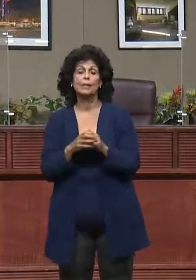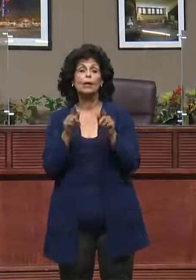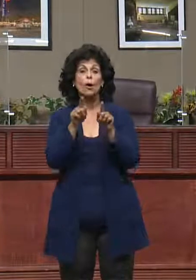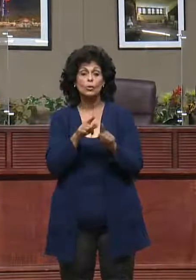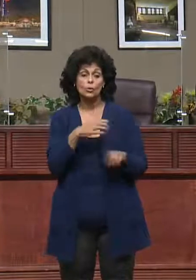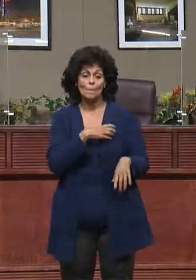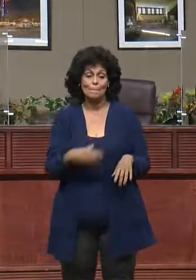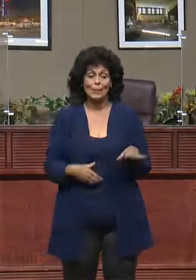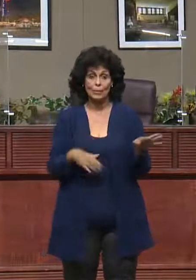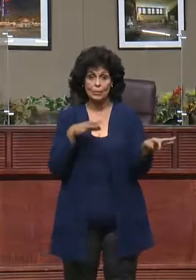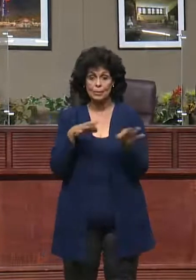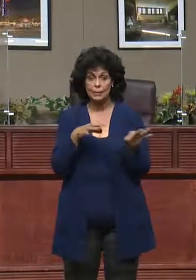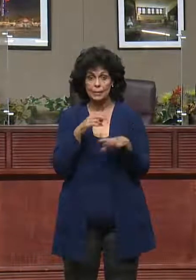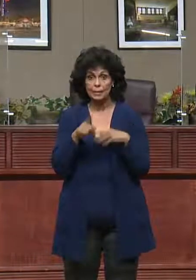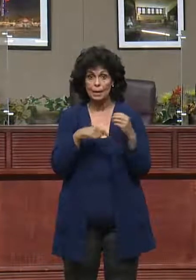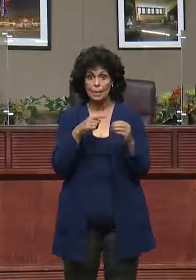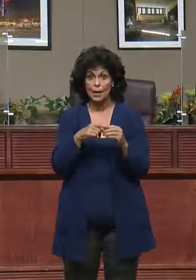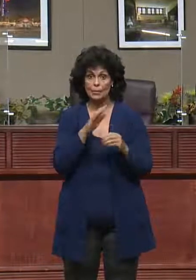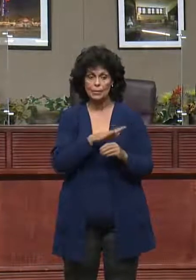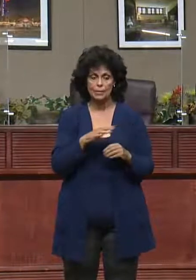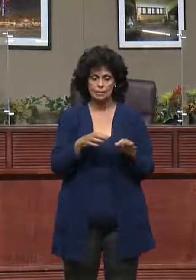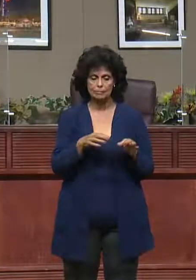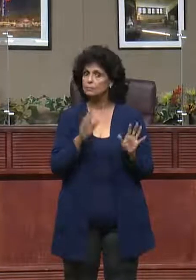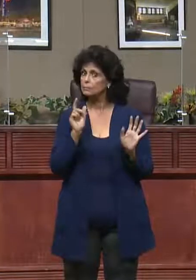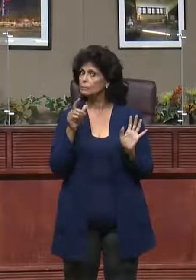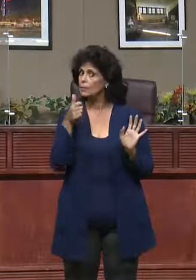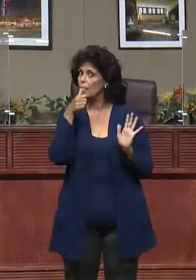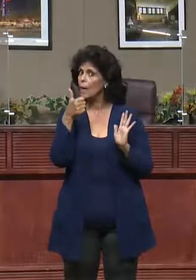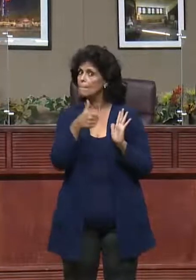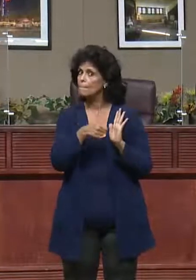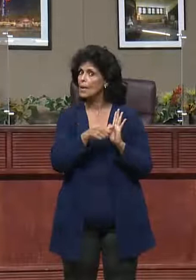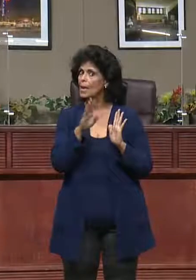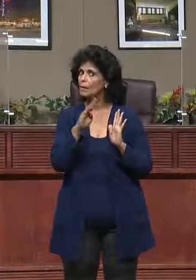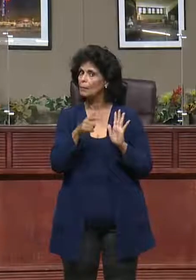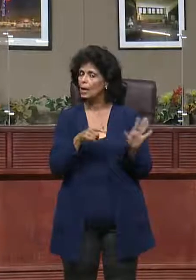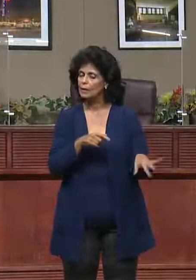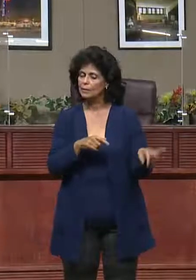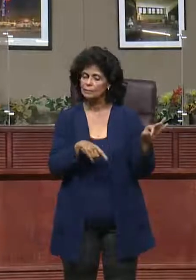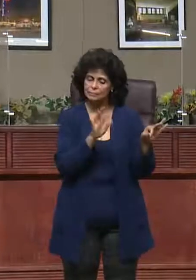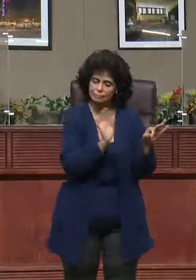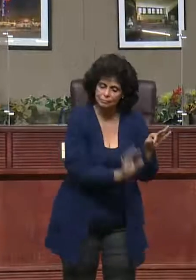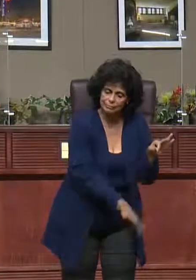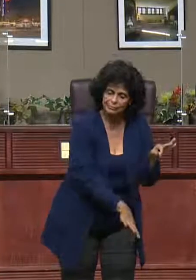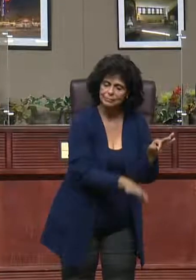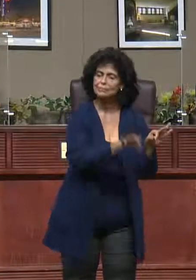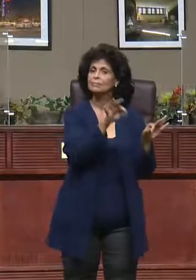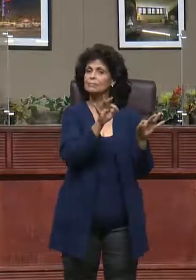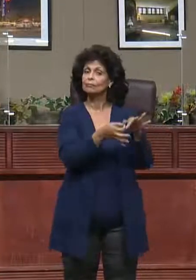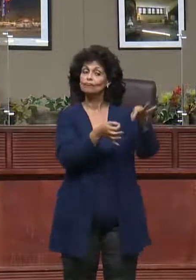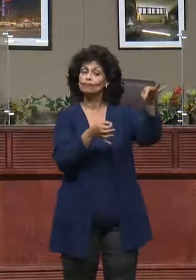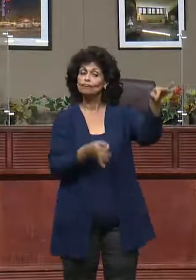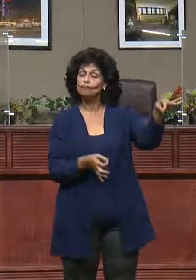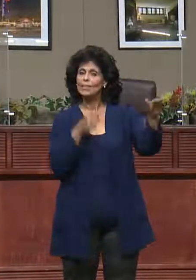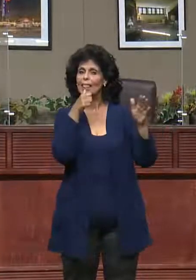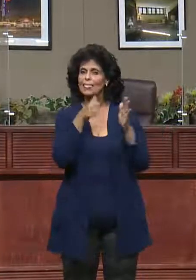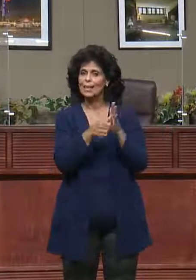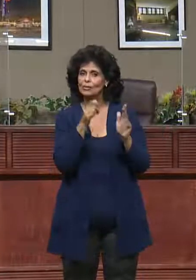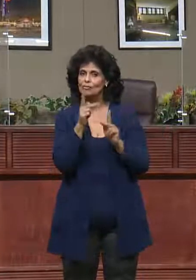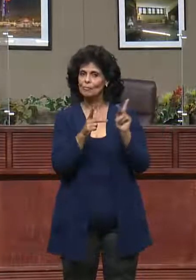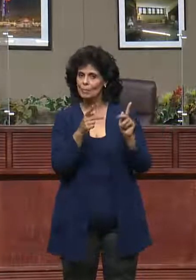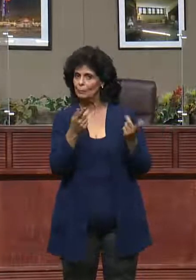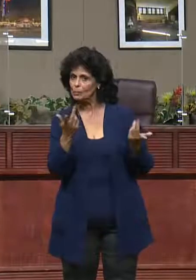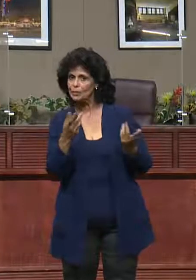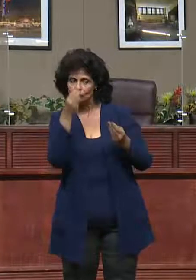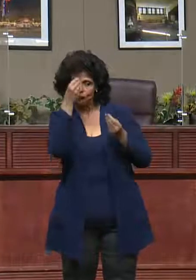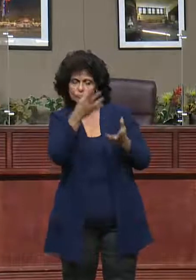into his mailbag with some letters from the public during this pandemic. Dr. Raul Pino from the Florida Department of Health in Orange